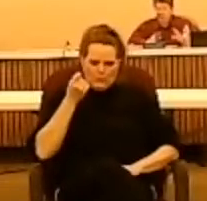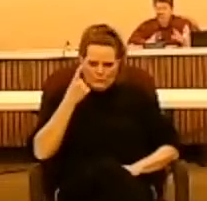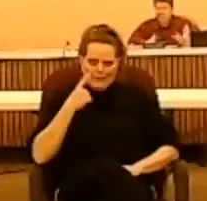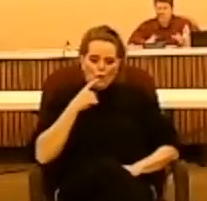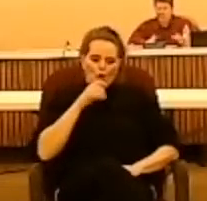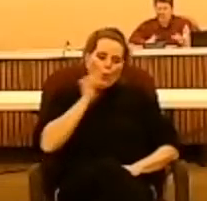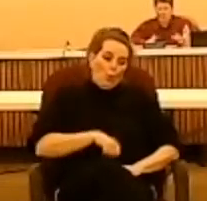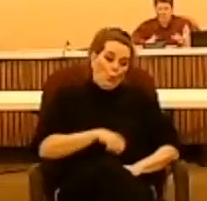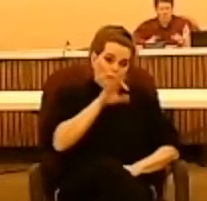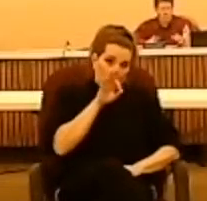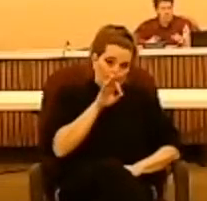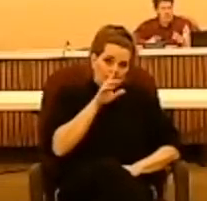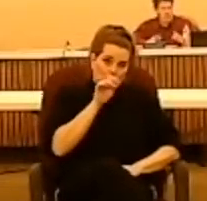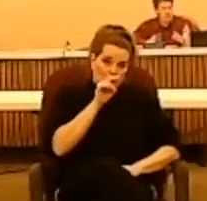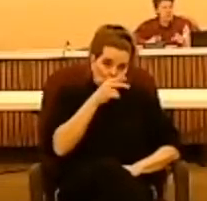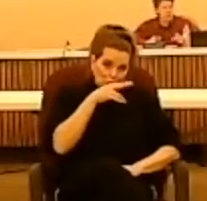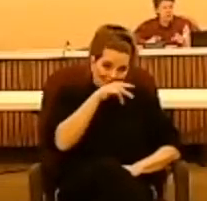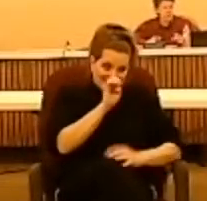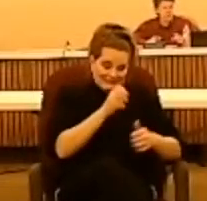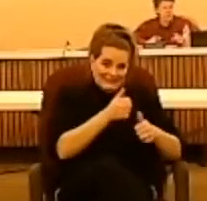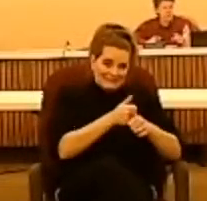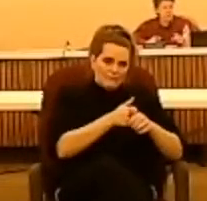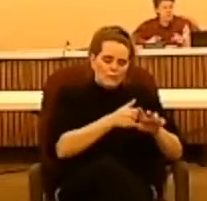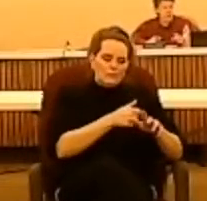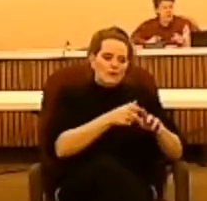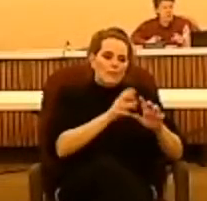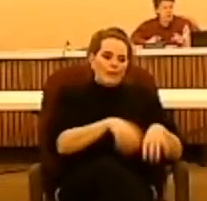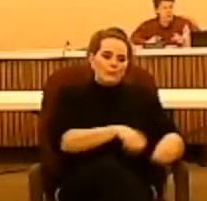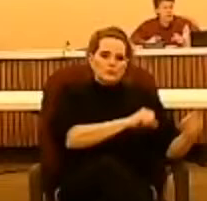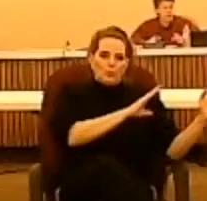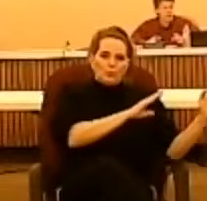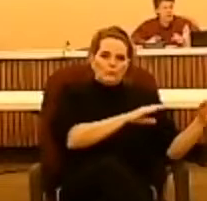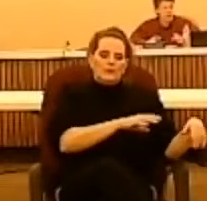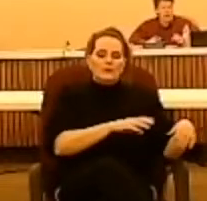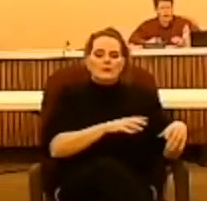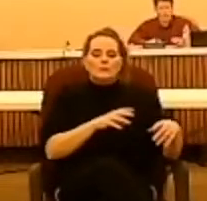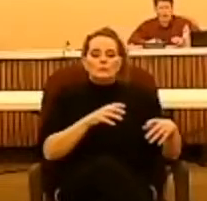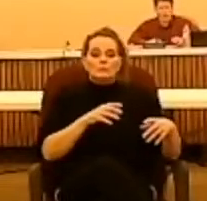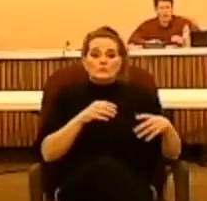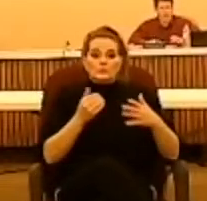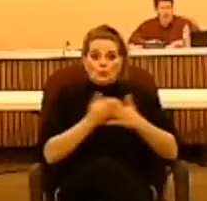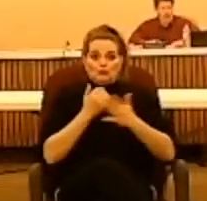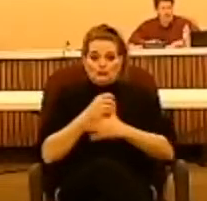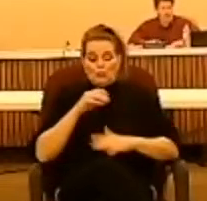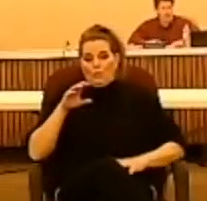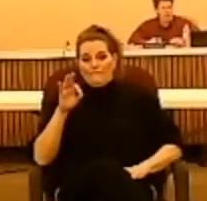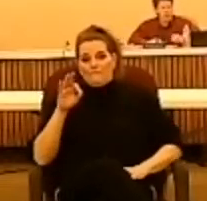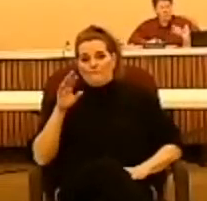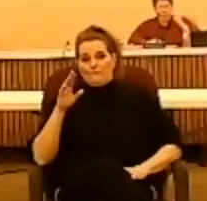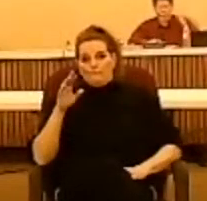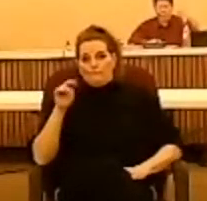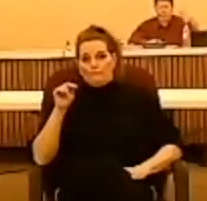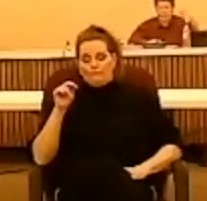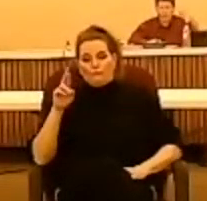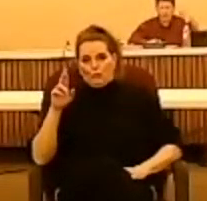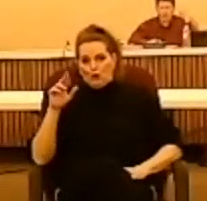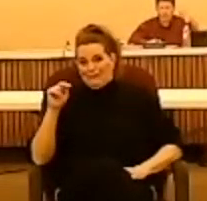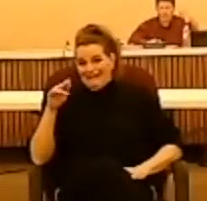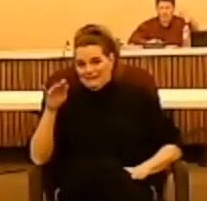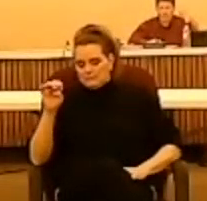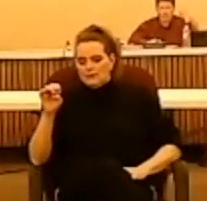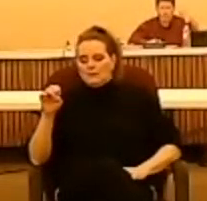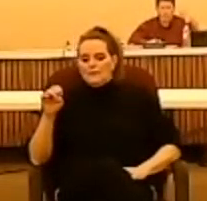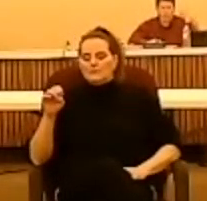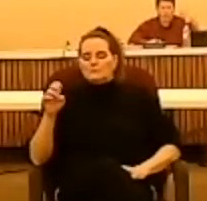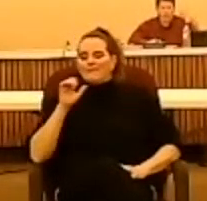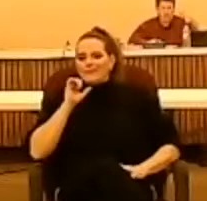There is a new furnace. We're not certain if it's full capacity. If it's not, we have the furnaces that